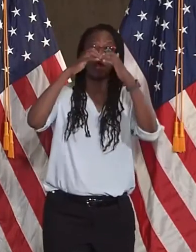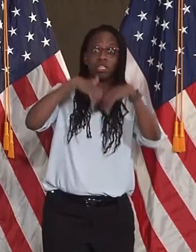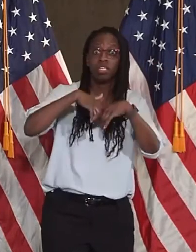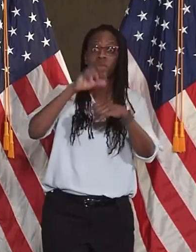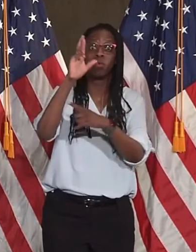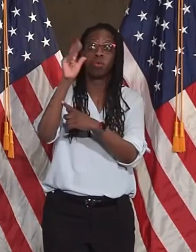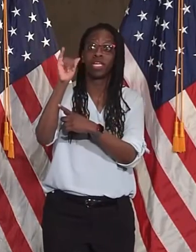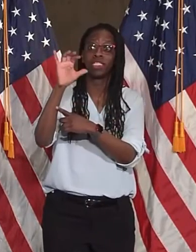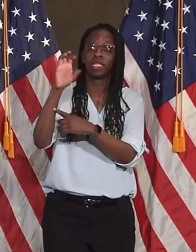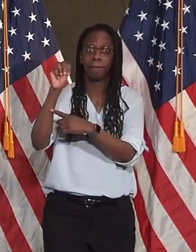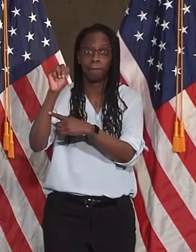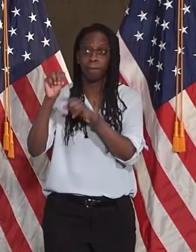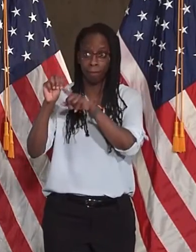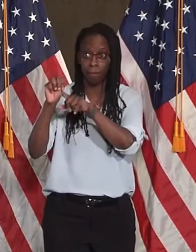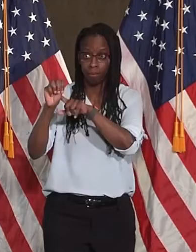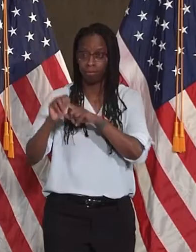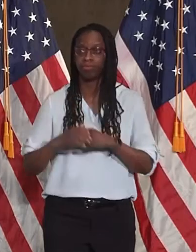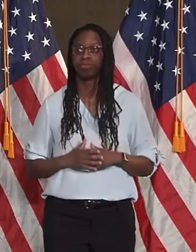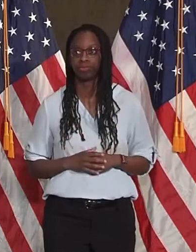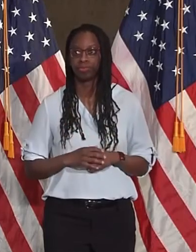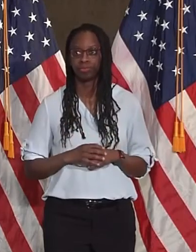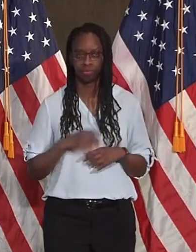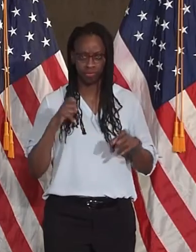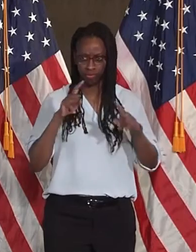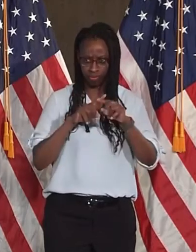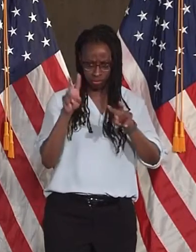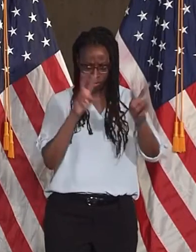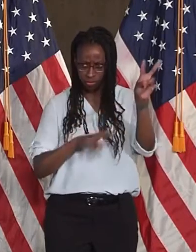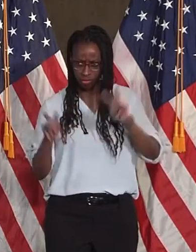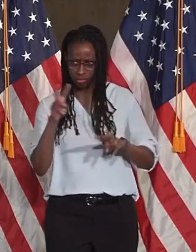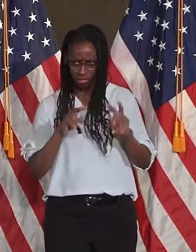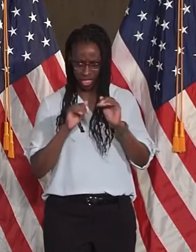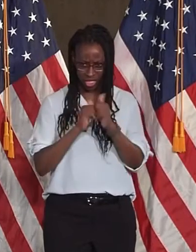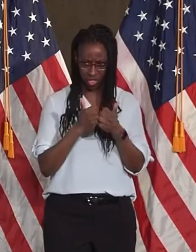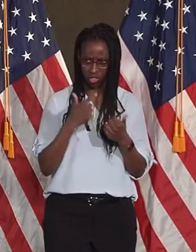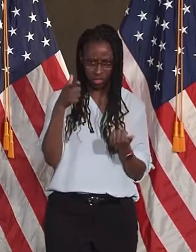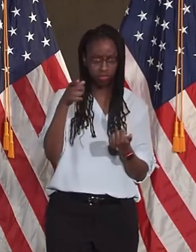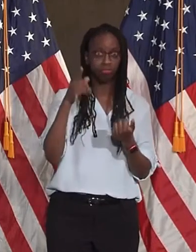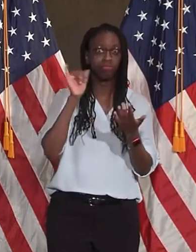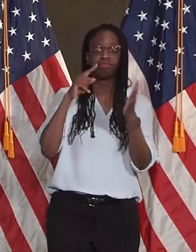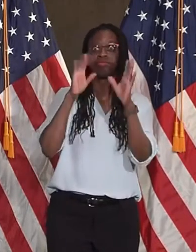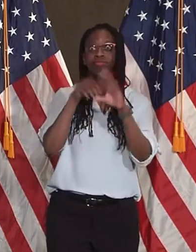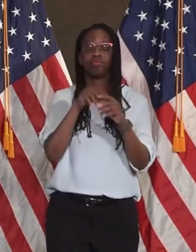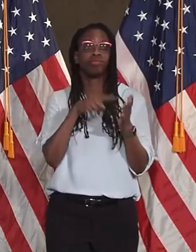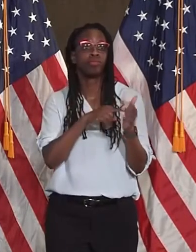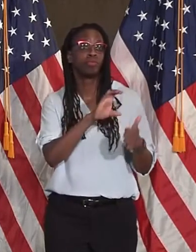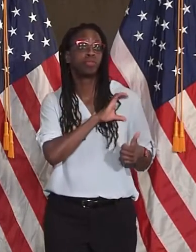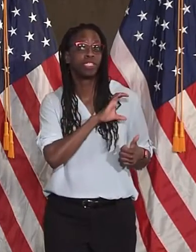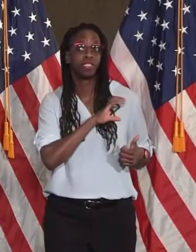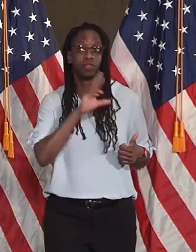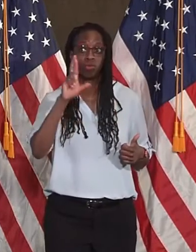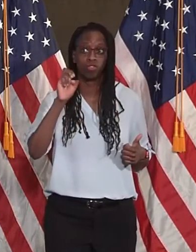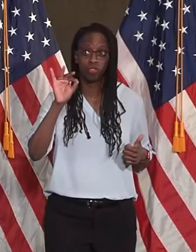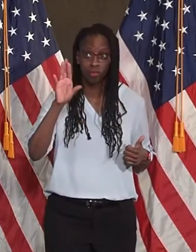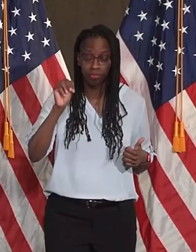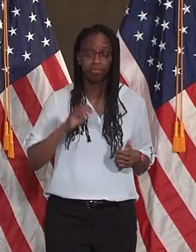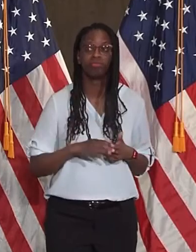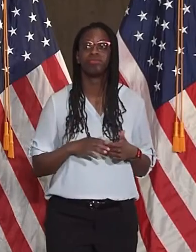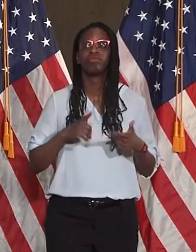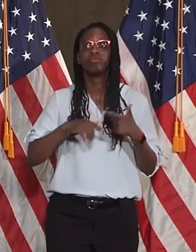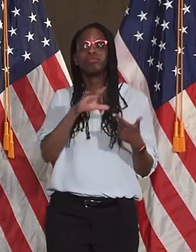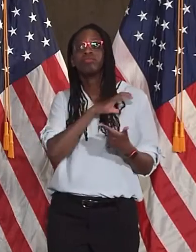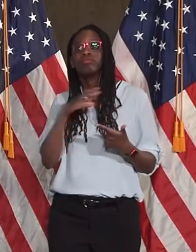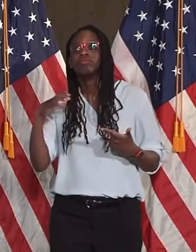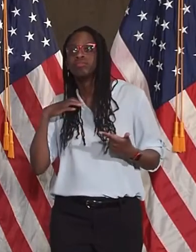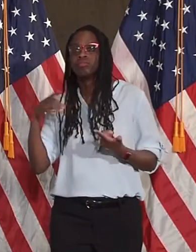police our city. As City Council President, I have advocated to address racial profiling, end excessive use of